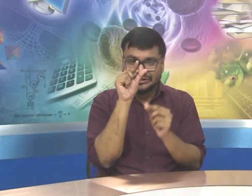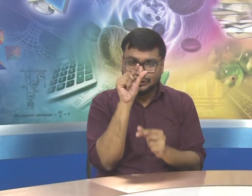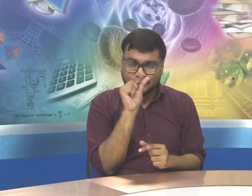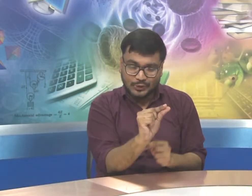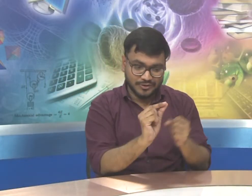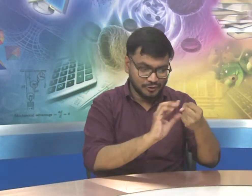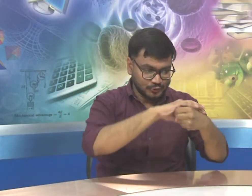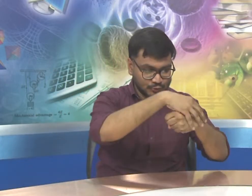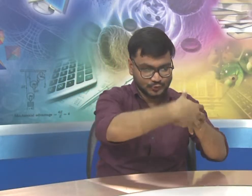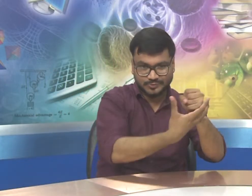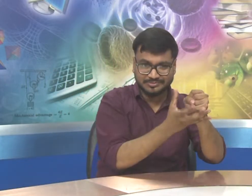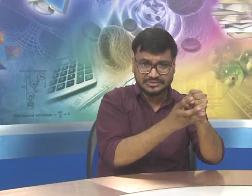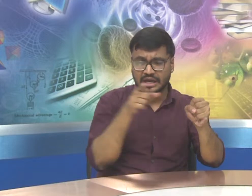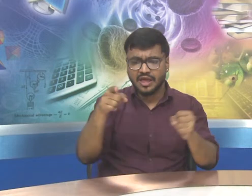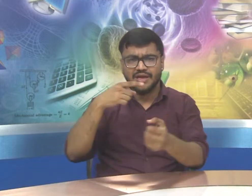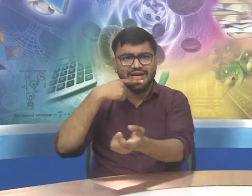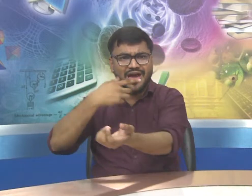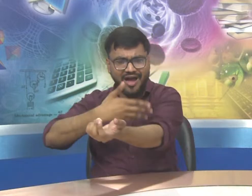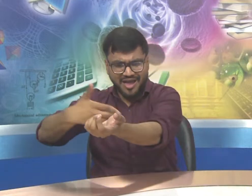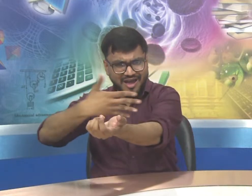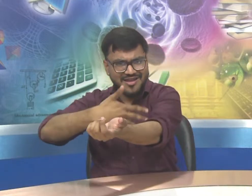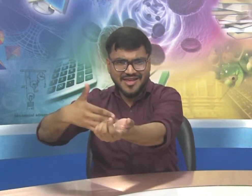There is a nanometer scale